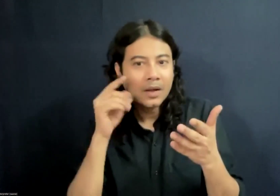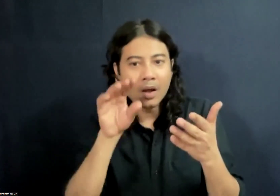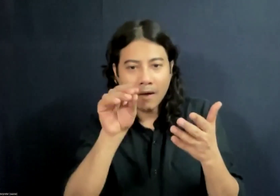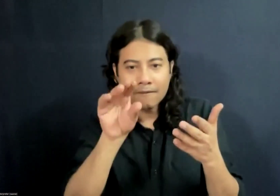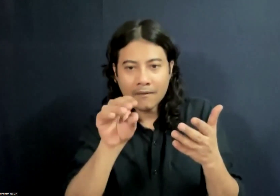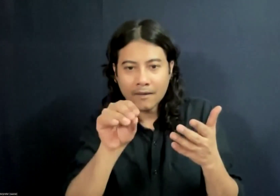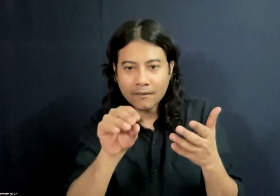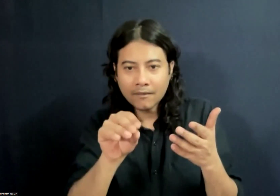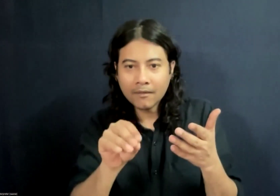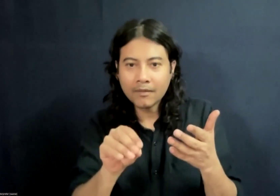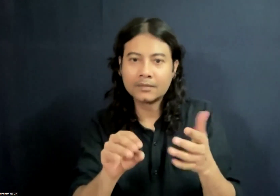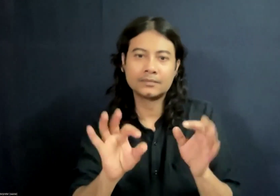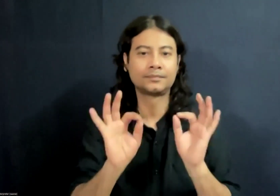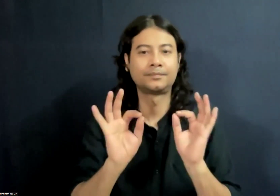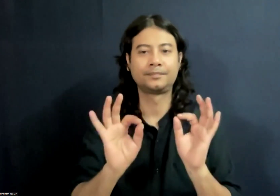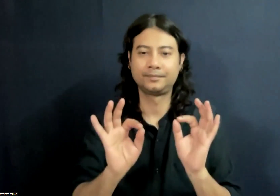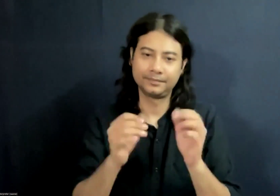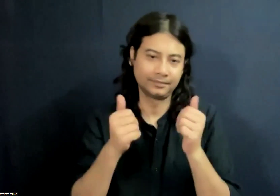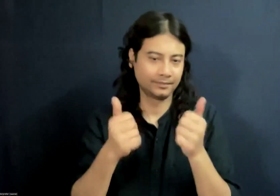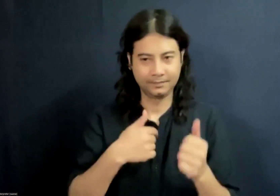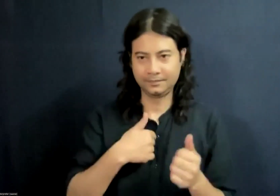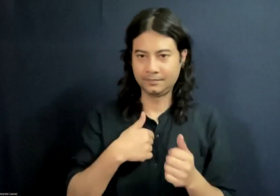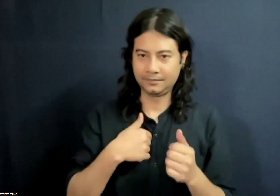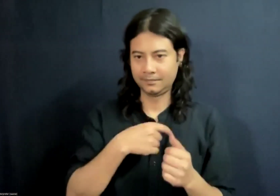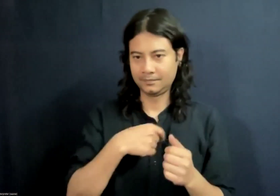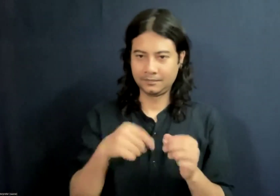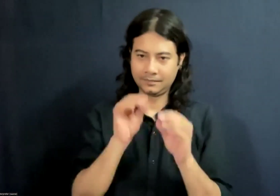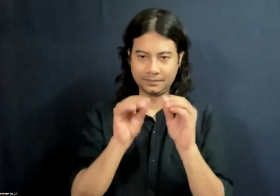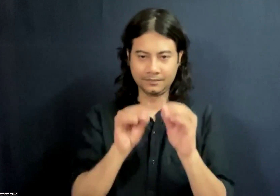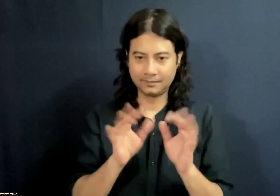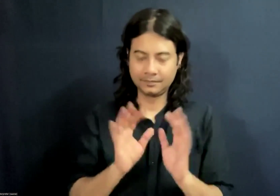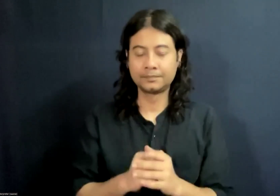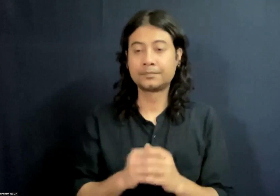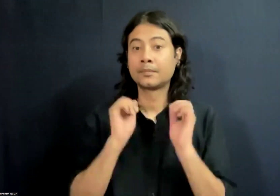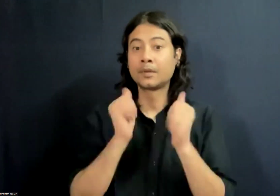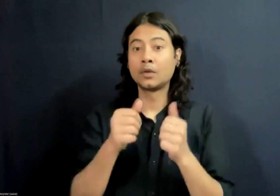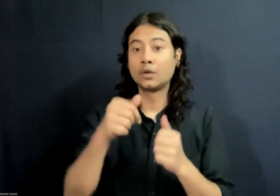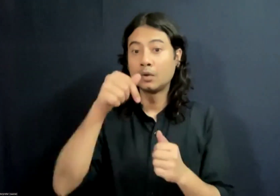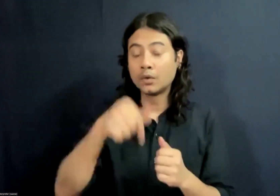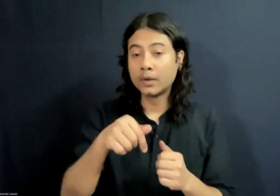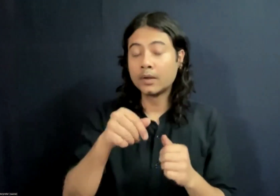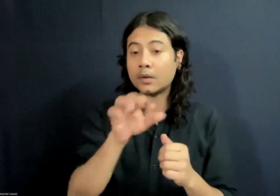Okay. So we are on week 50, and the topic for today is charity in three modes.